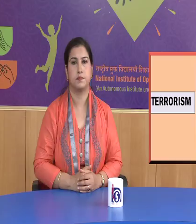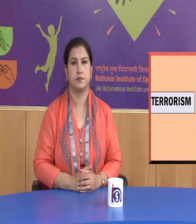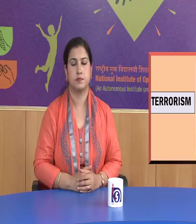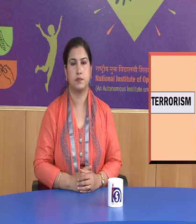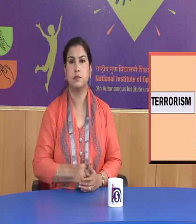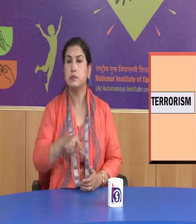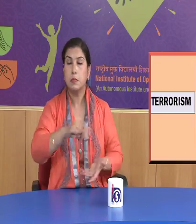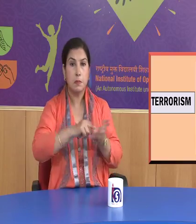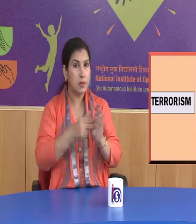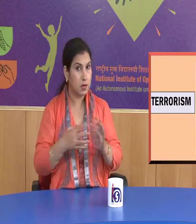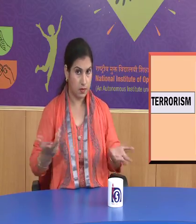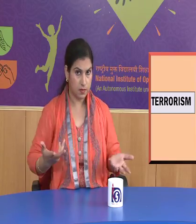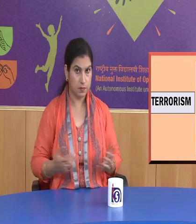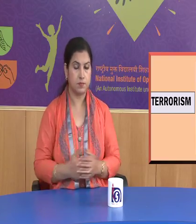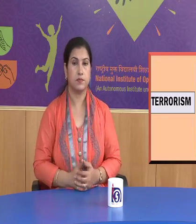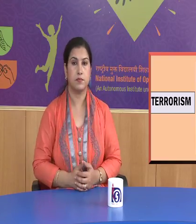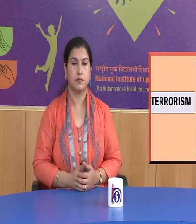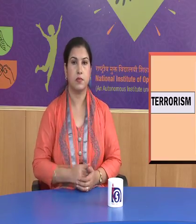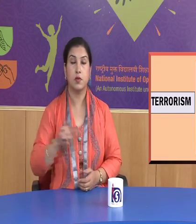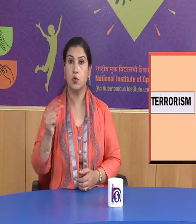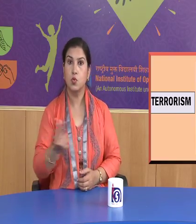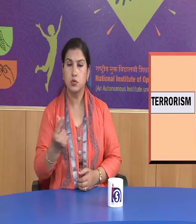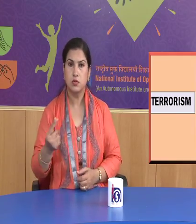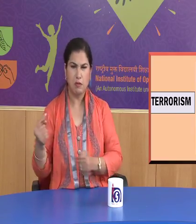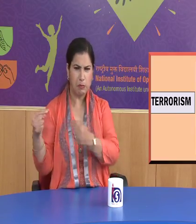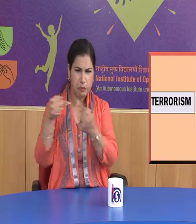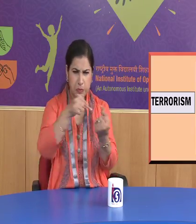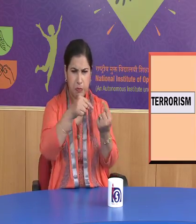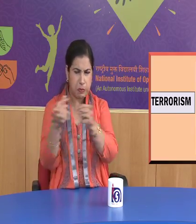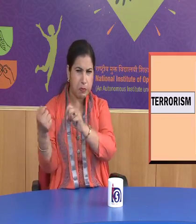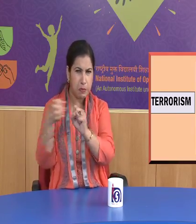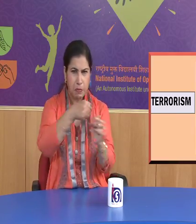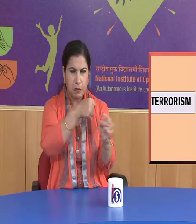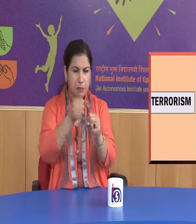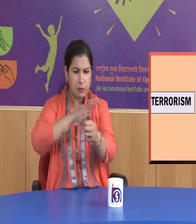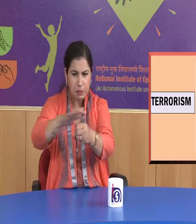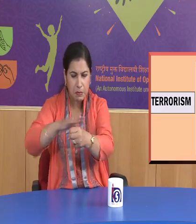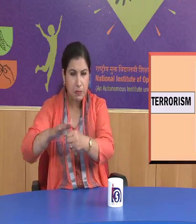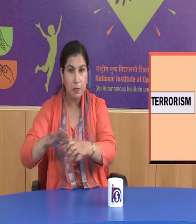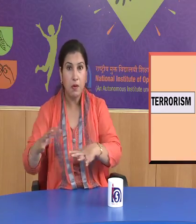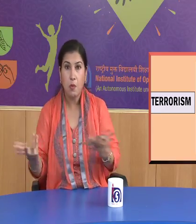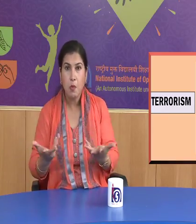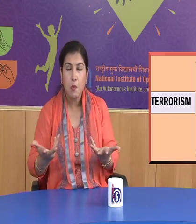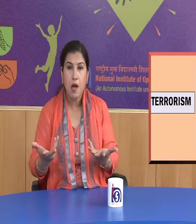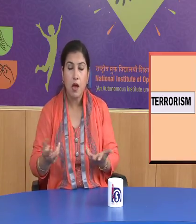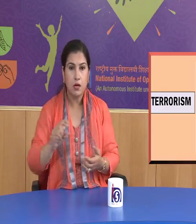It means to use violence in order to create fear among